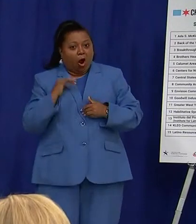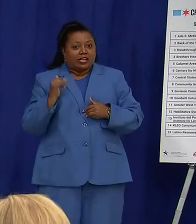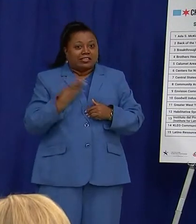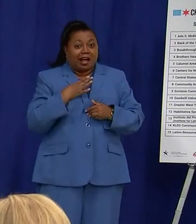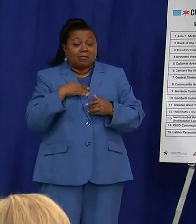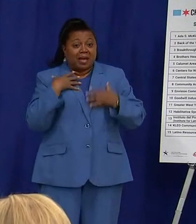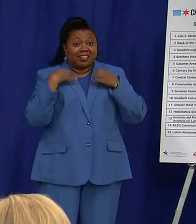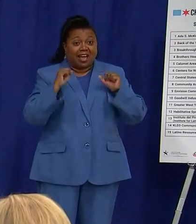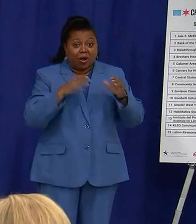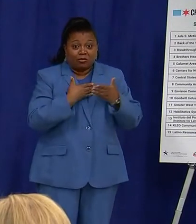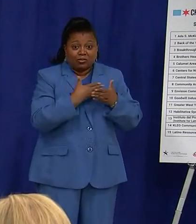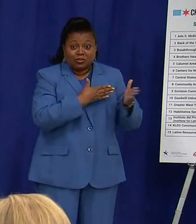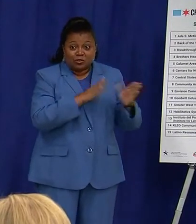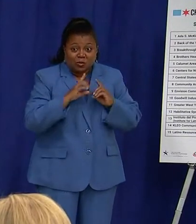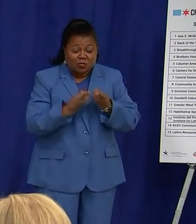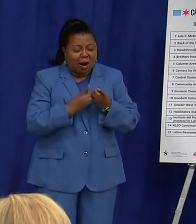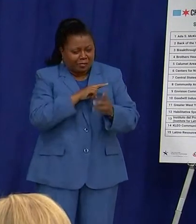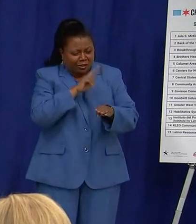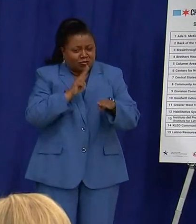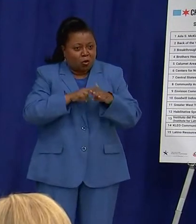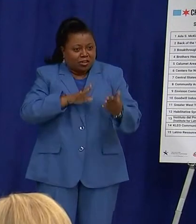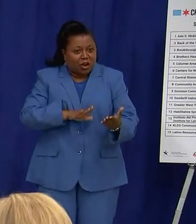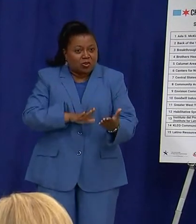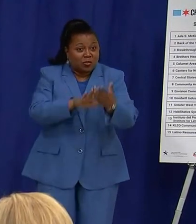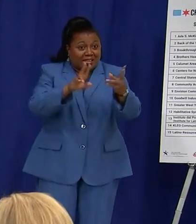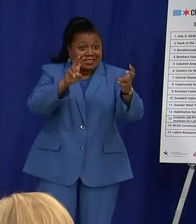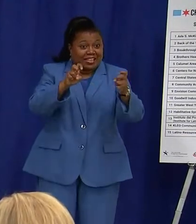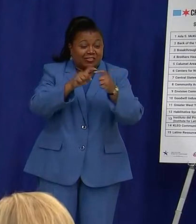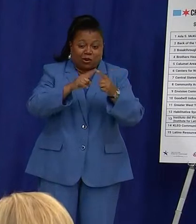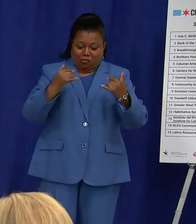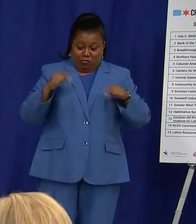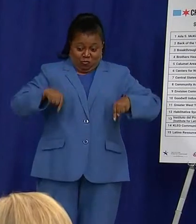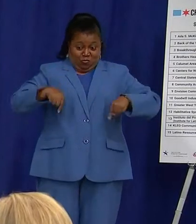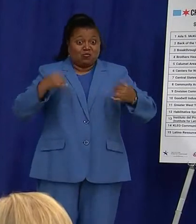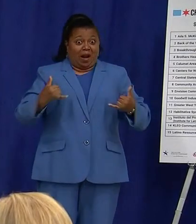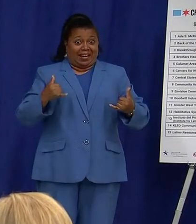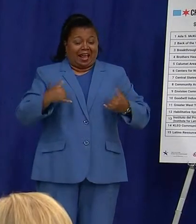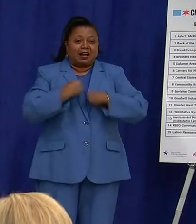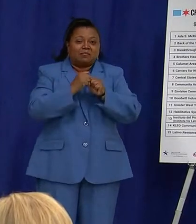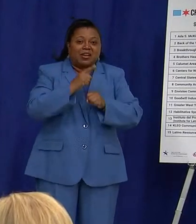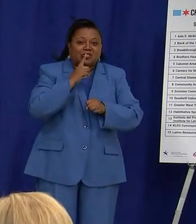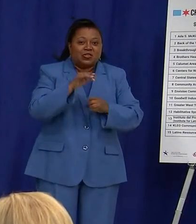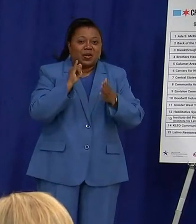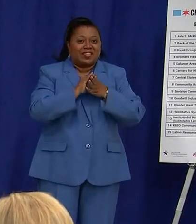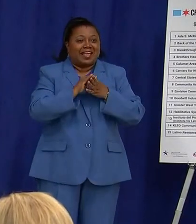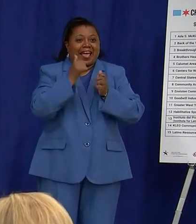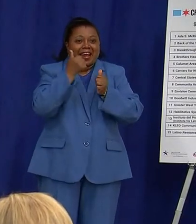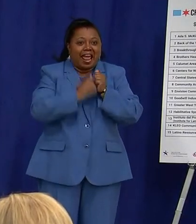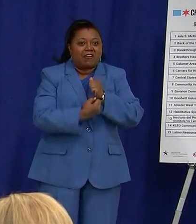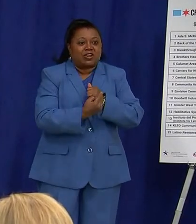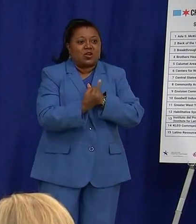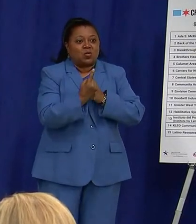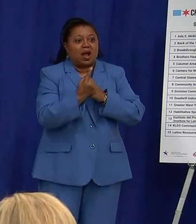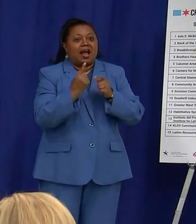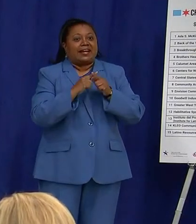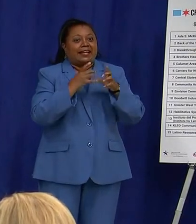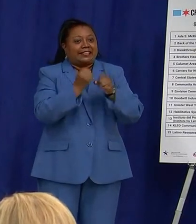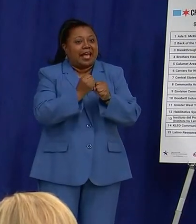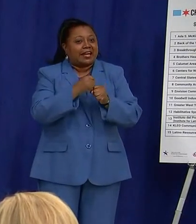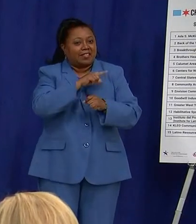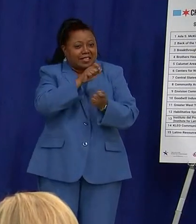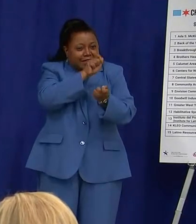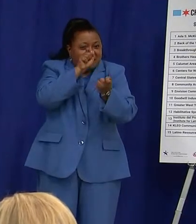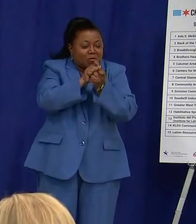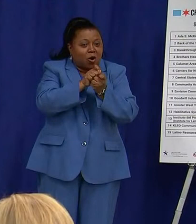job at the health department to, of course, address the issue of right now, of making sure that everybody is getting